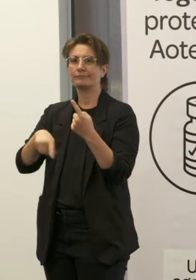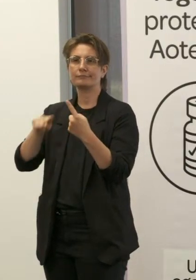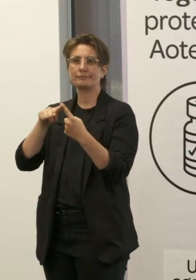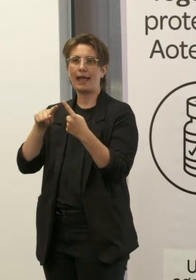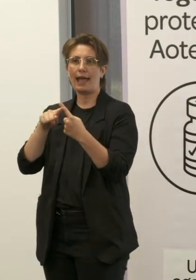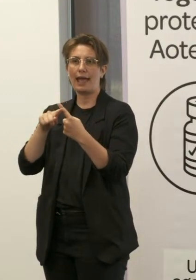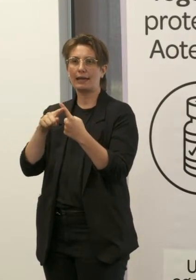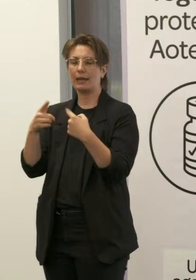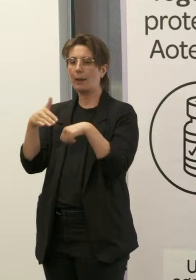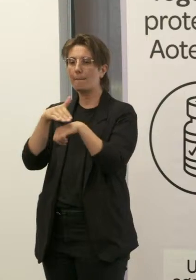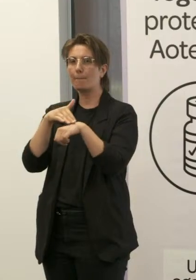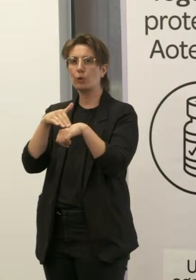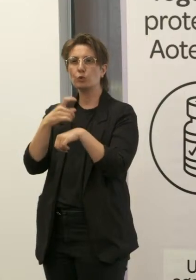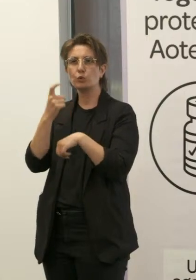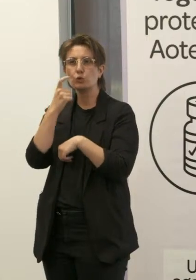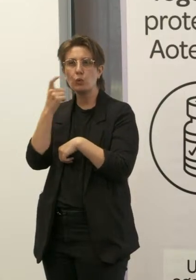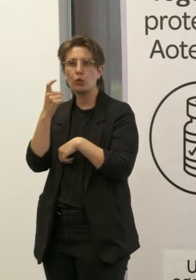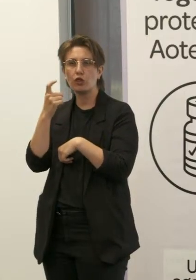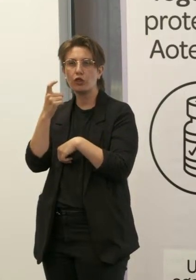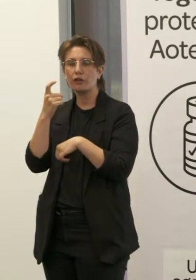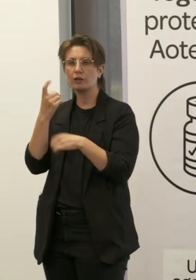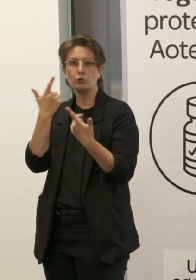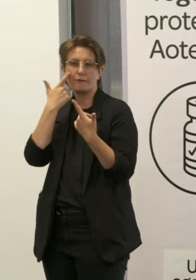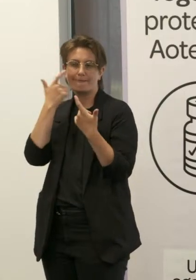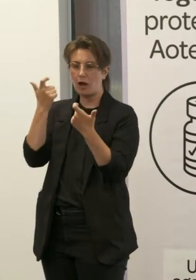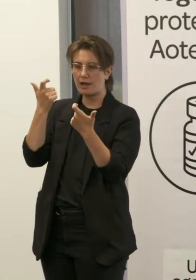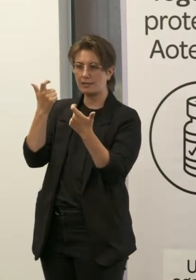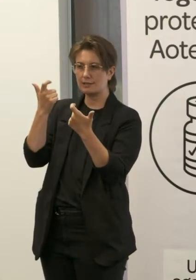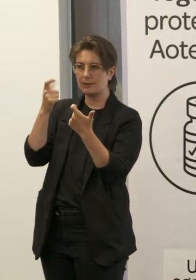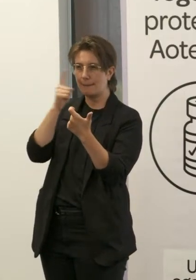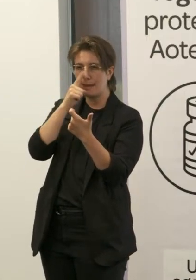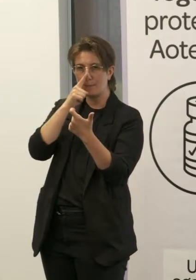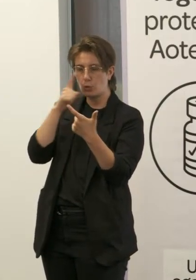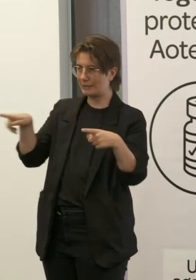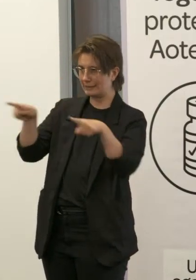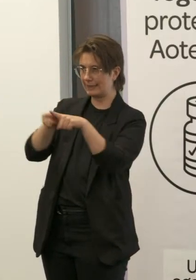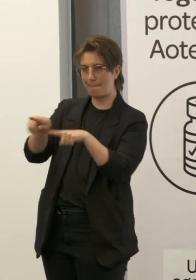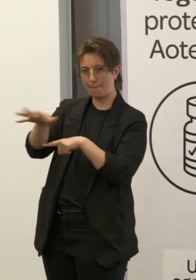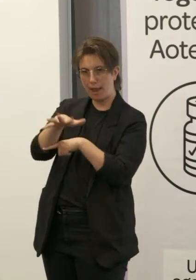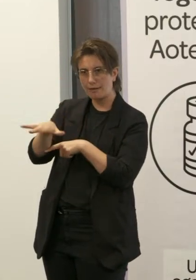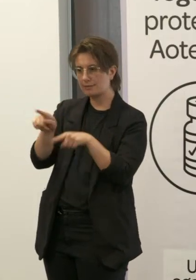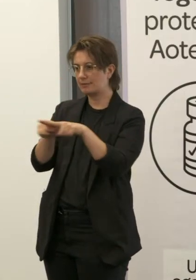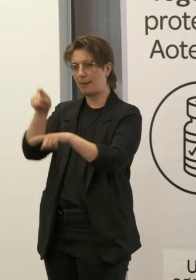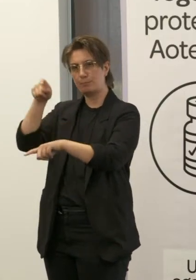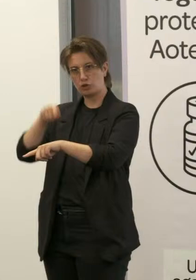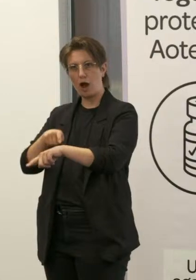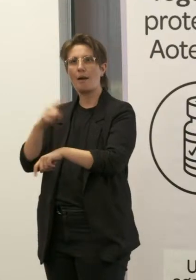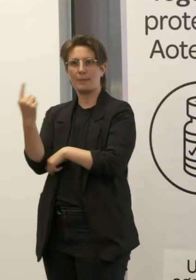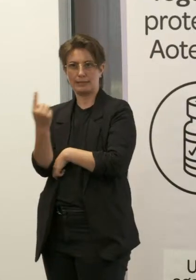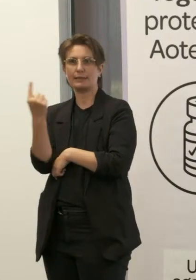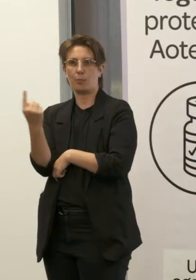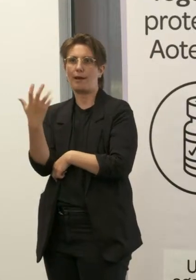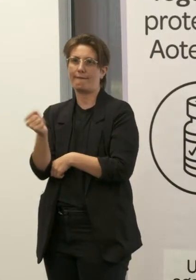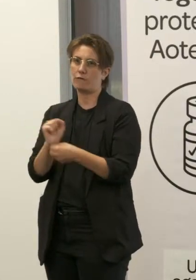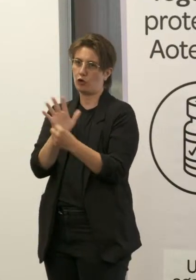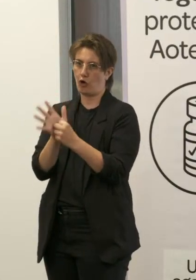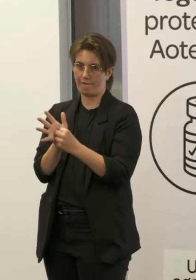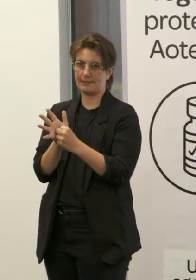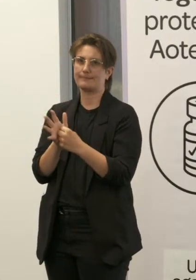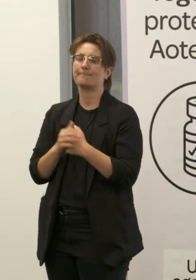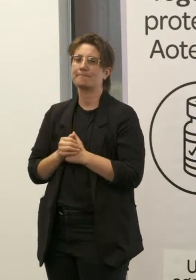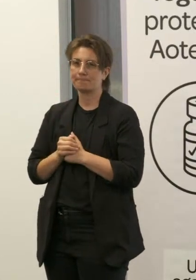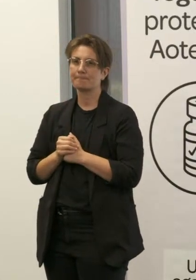interest as well will be put up to identify places where we do need people to isolate if they are high-risk